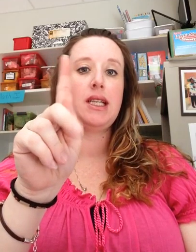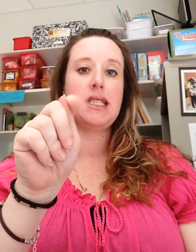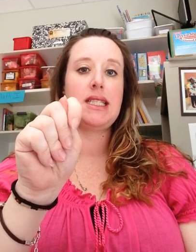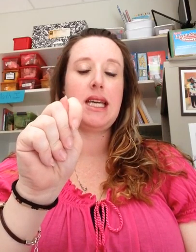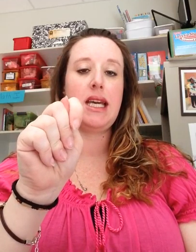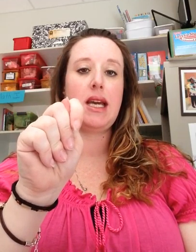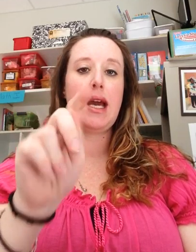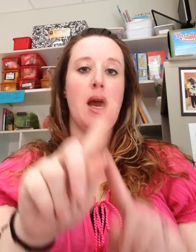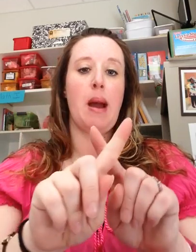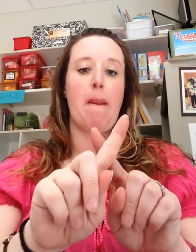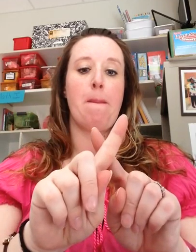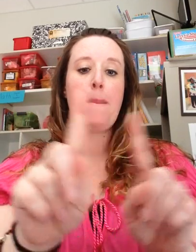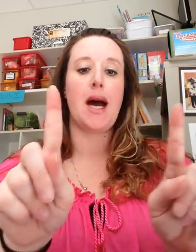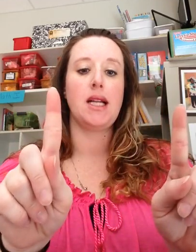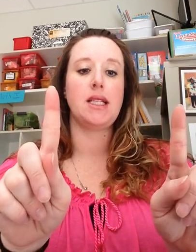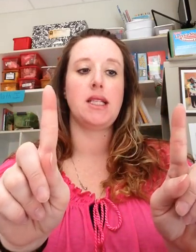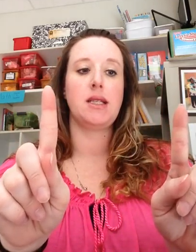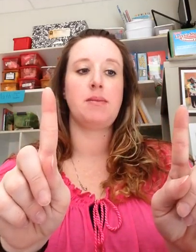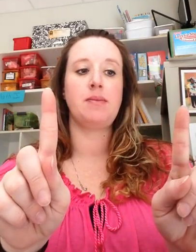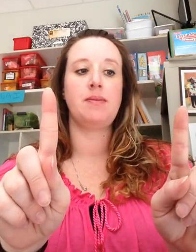B-U-T, but.